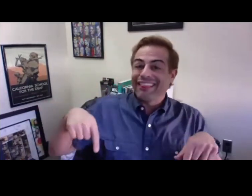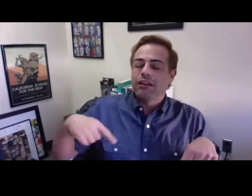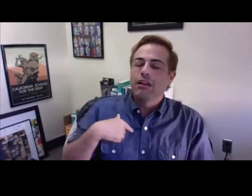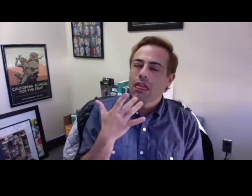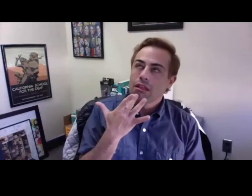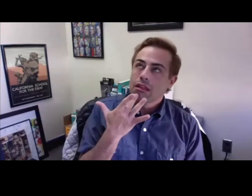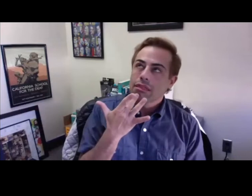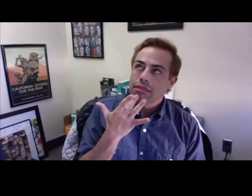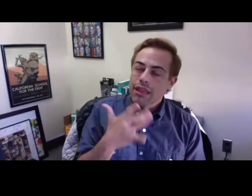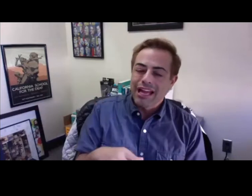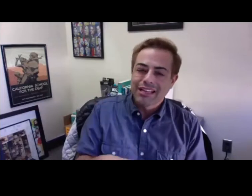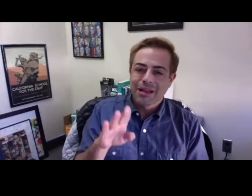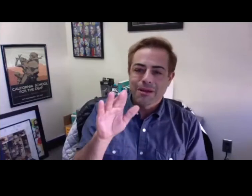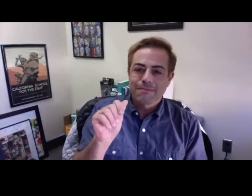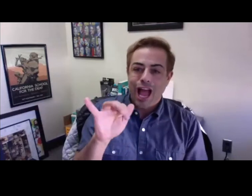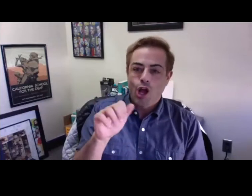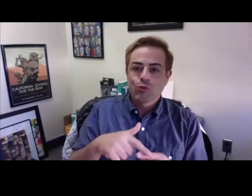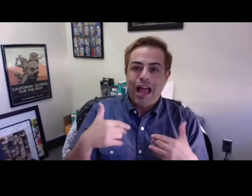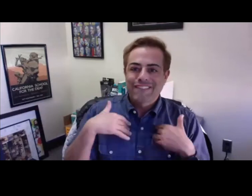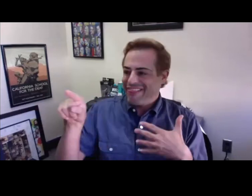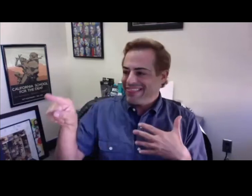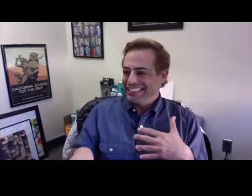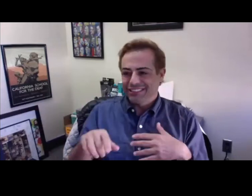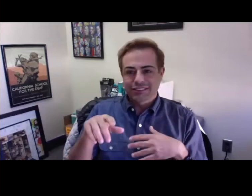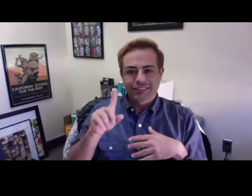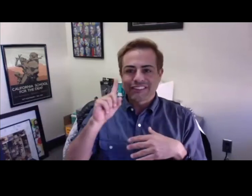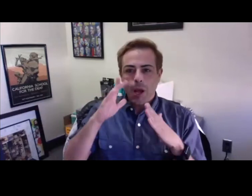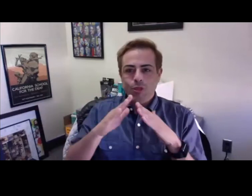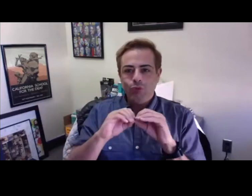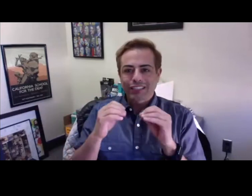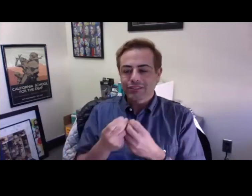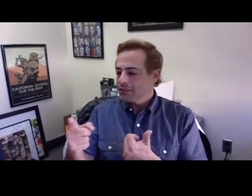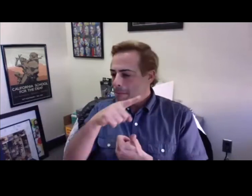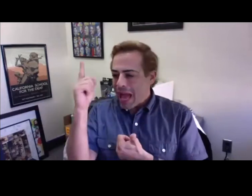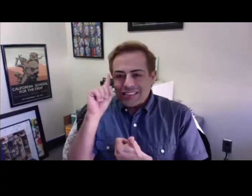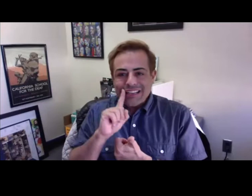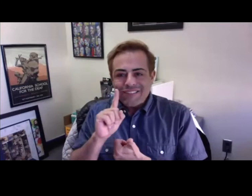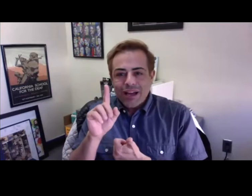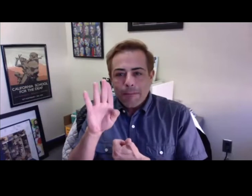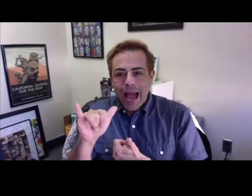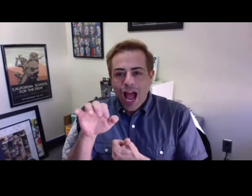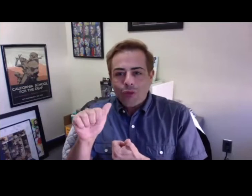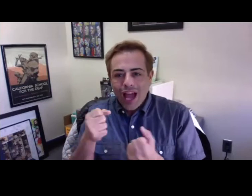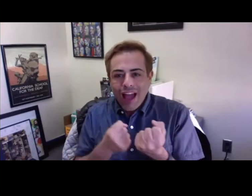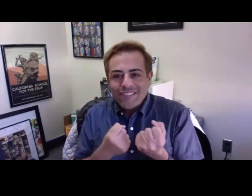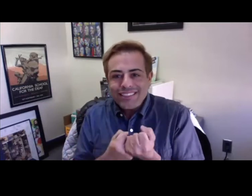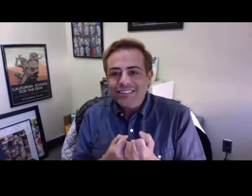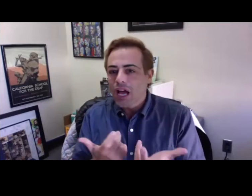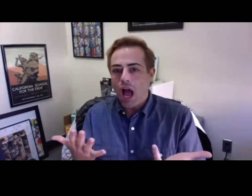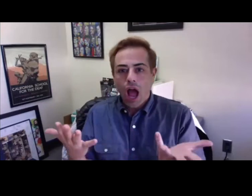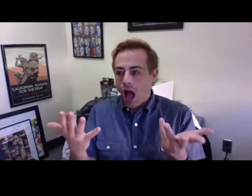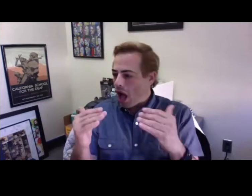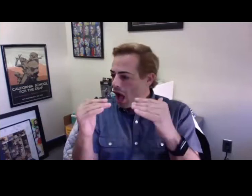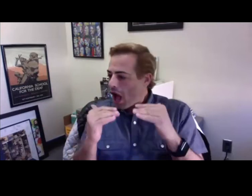deaf community, we have pull-ins. We're very lucky in the Bay Area to have a deaf organization. We have